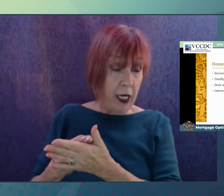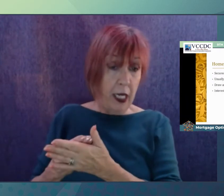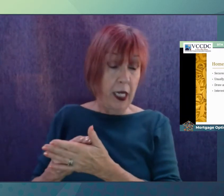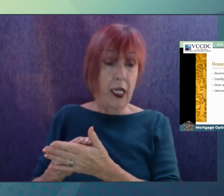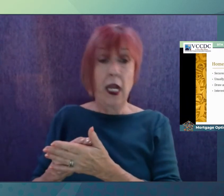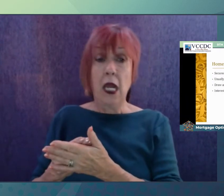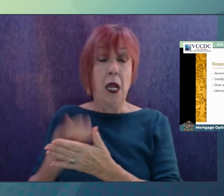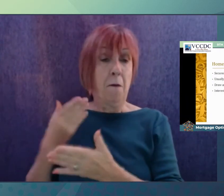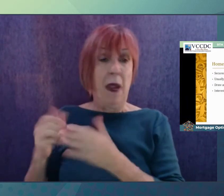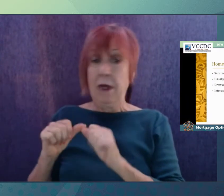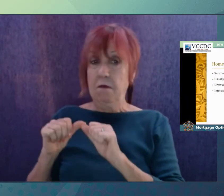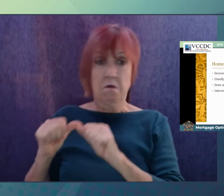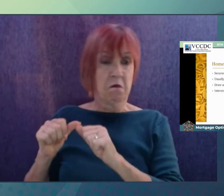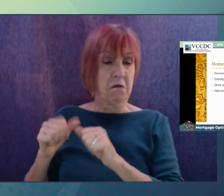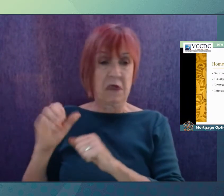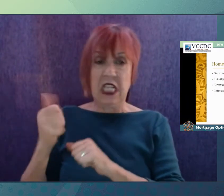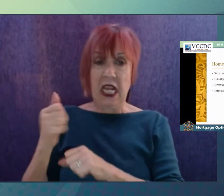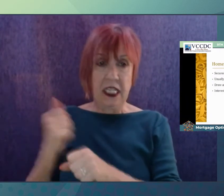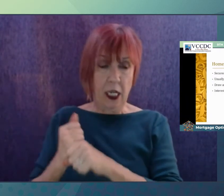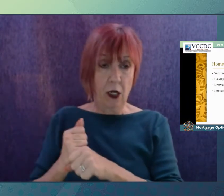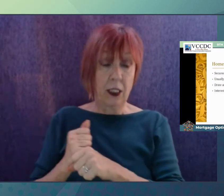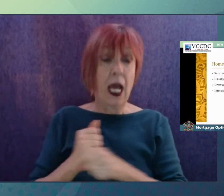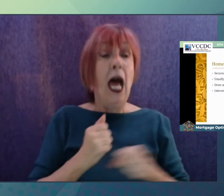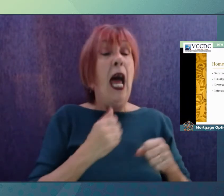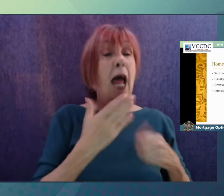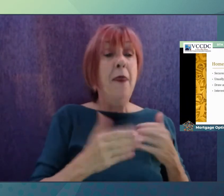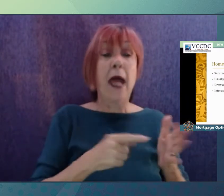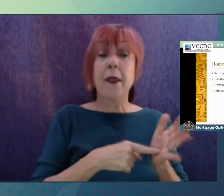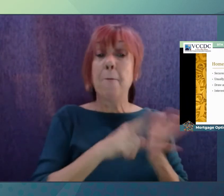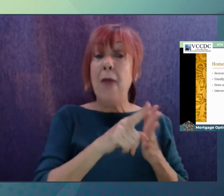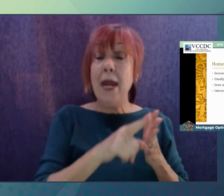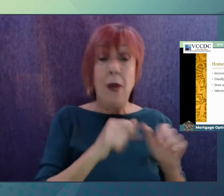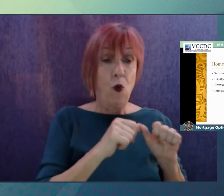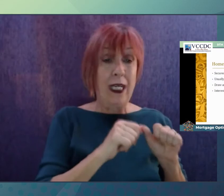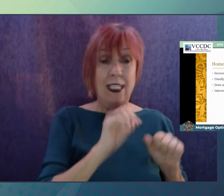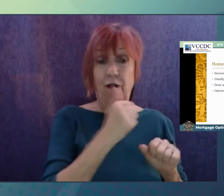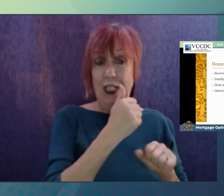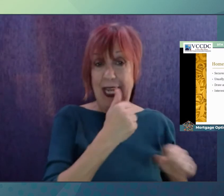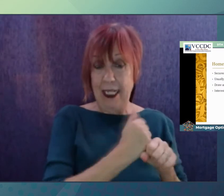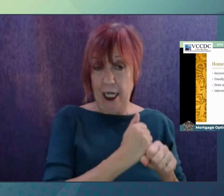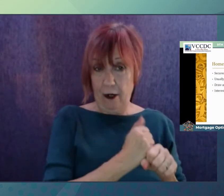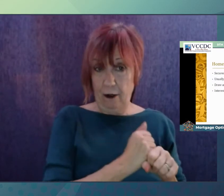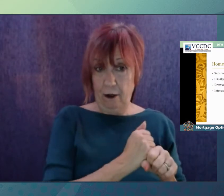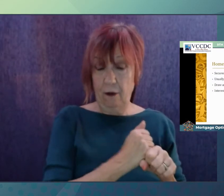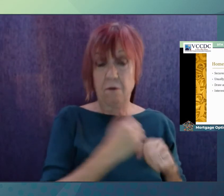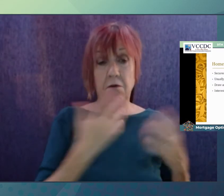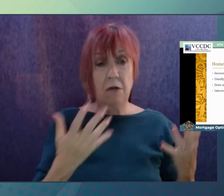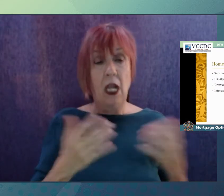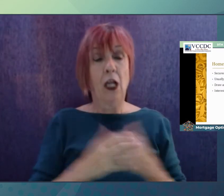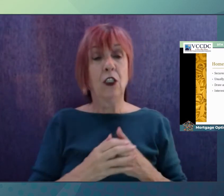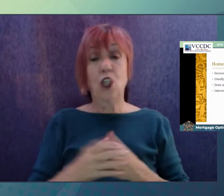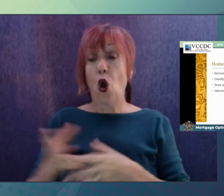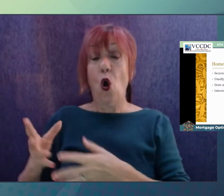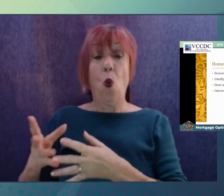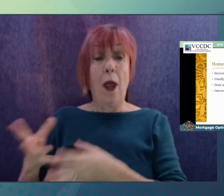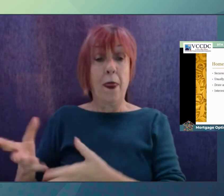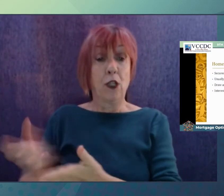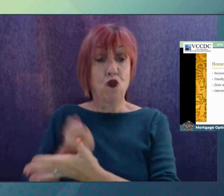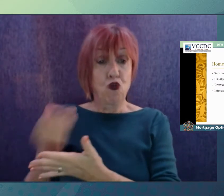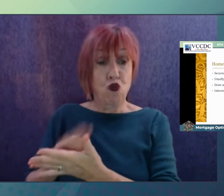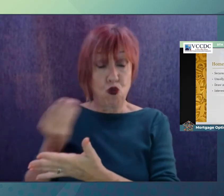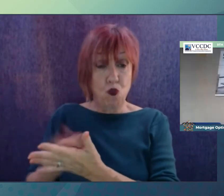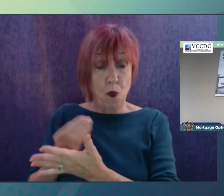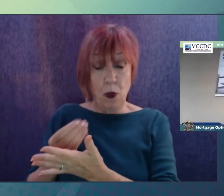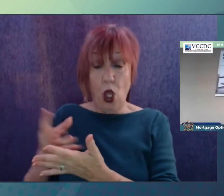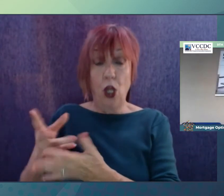10 years, and the repayment period might last another 20 years, making the HELOC a 30-year loan. Once the draw period ends, you cannot borrow